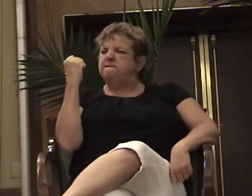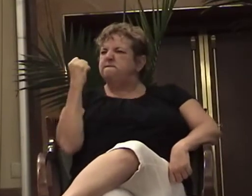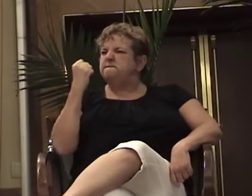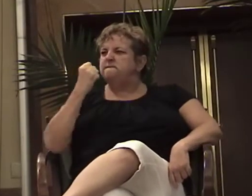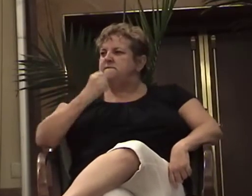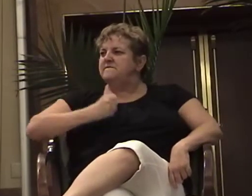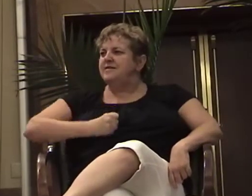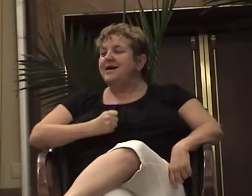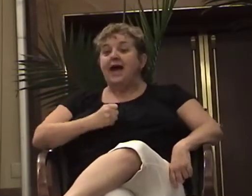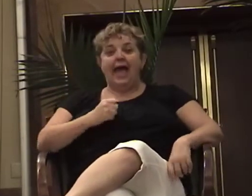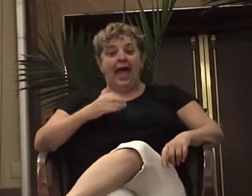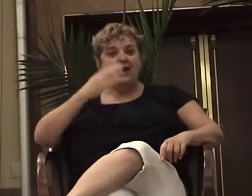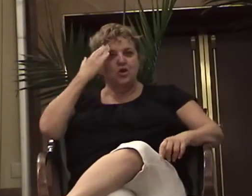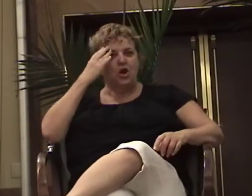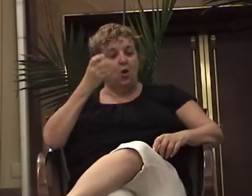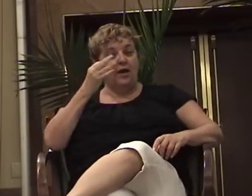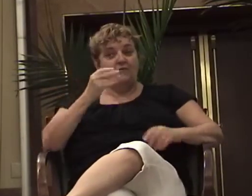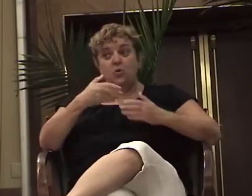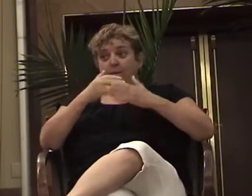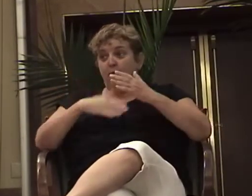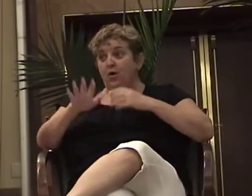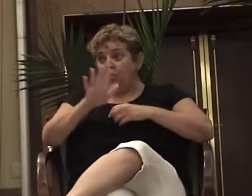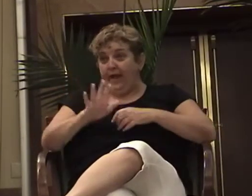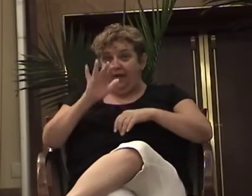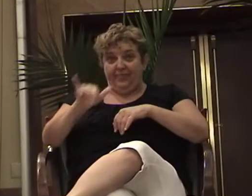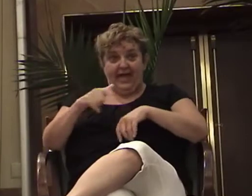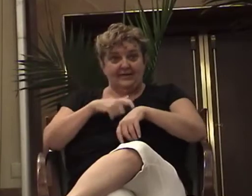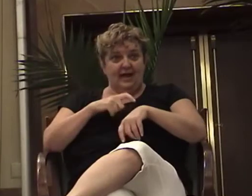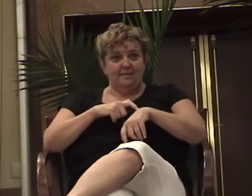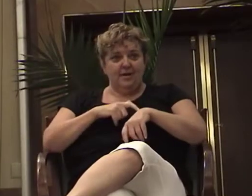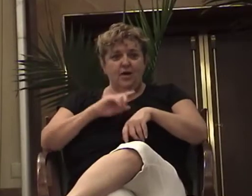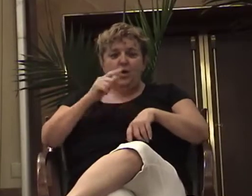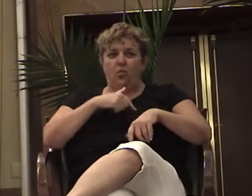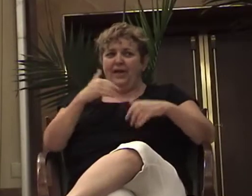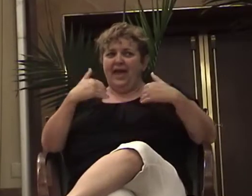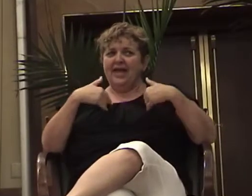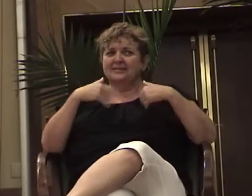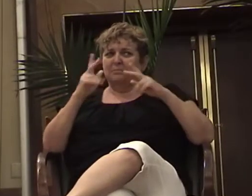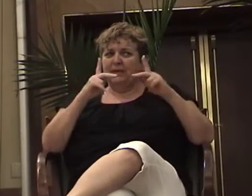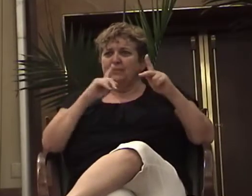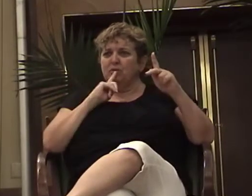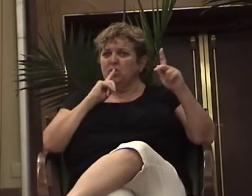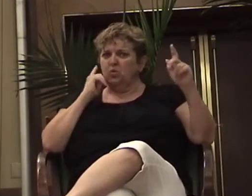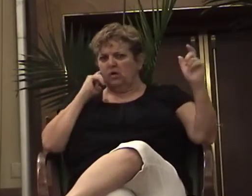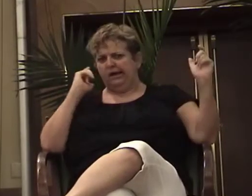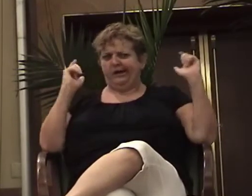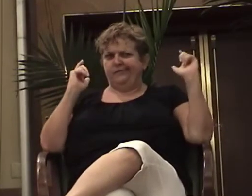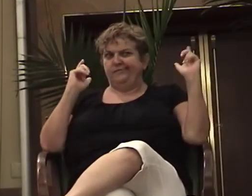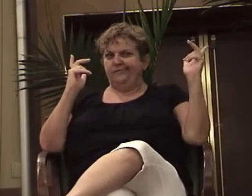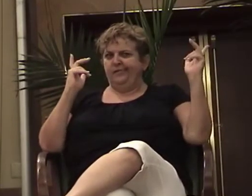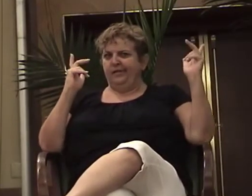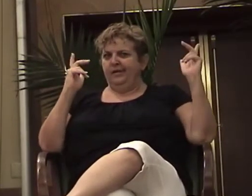And you know, if you were born around that time, you know we had our air guitars, right? We played the heck out of our air guitars.